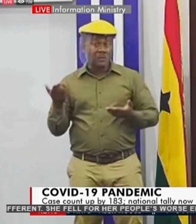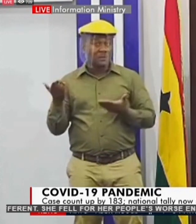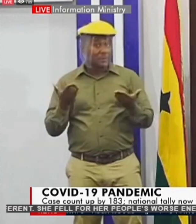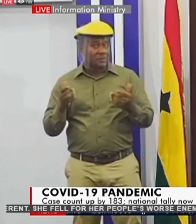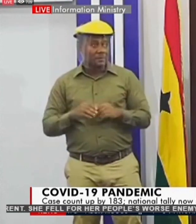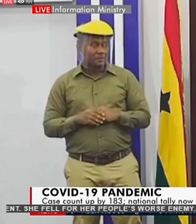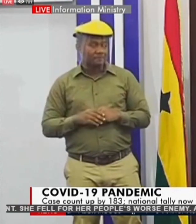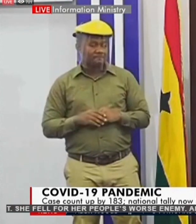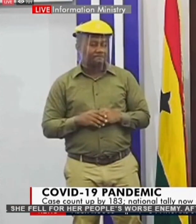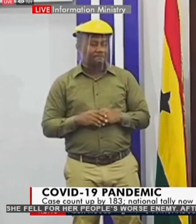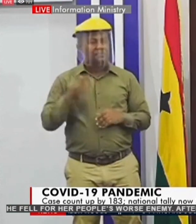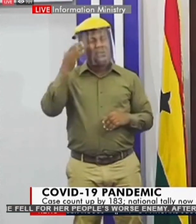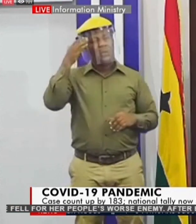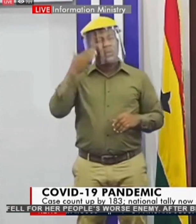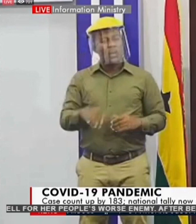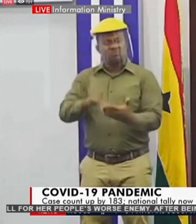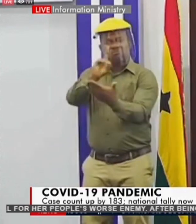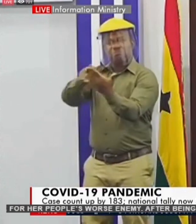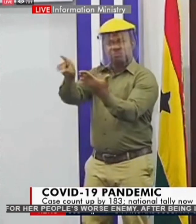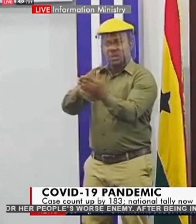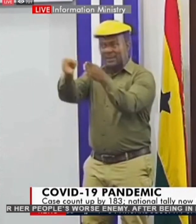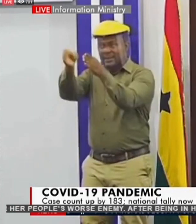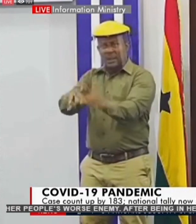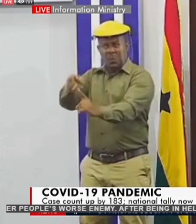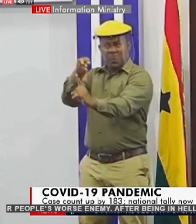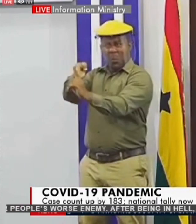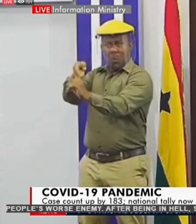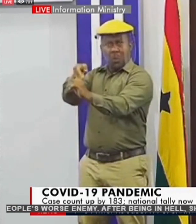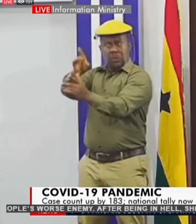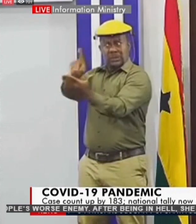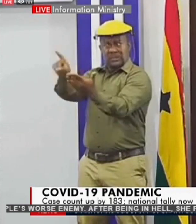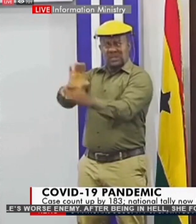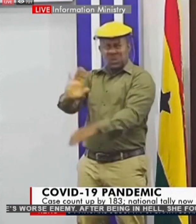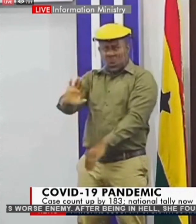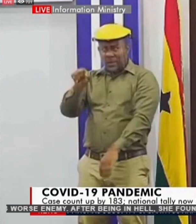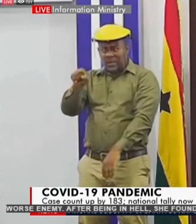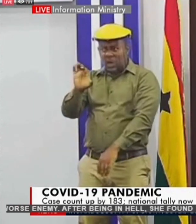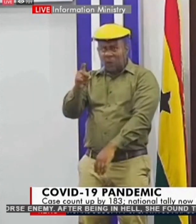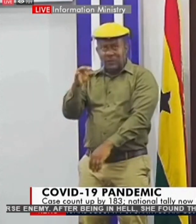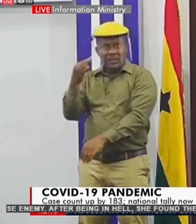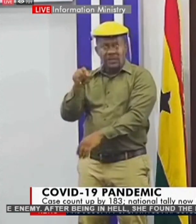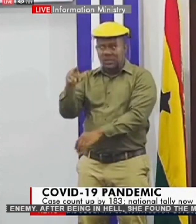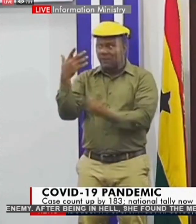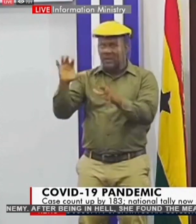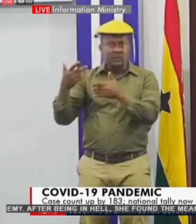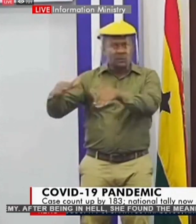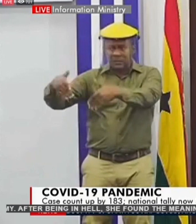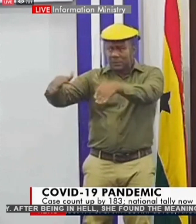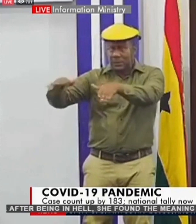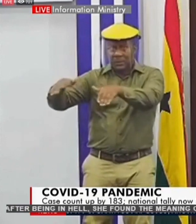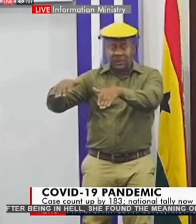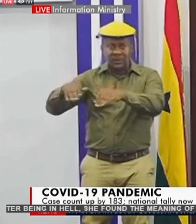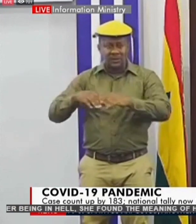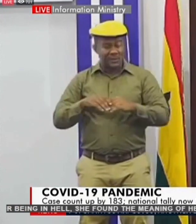gentlemen, stigmatization become a major concern for the government and the people of Ghana. At this